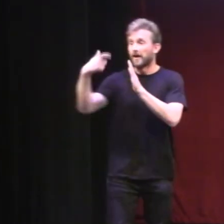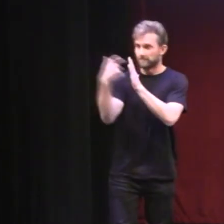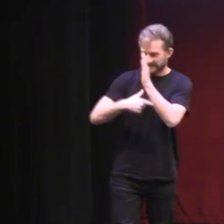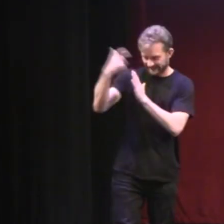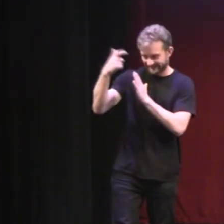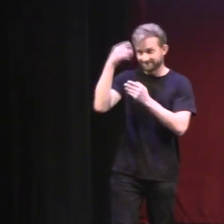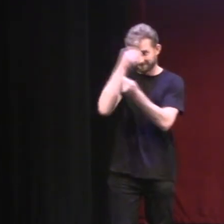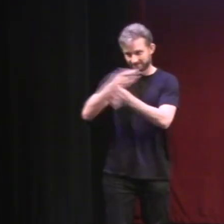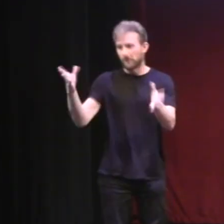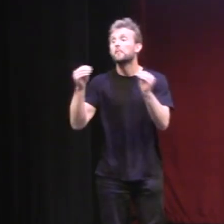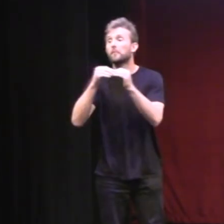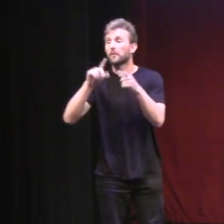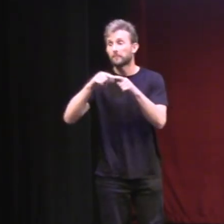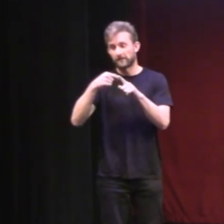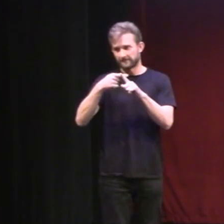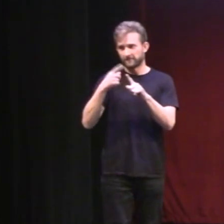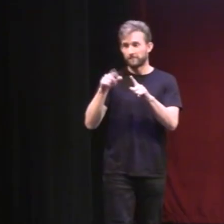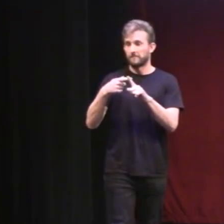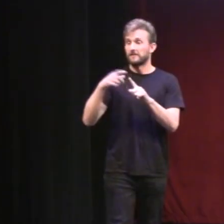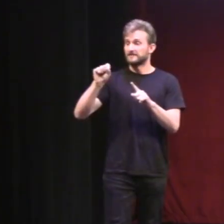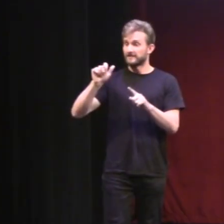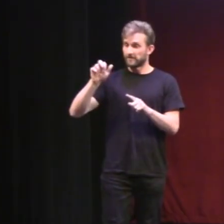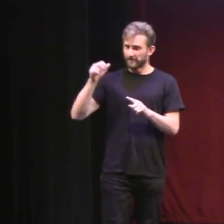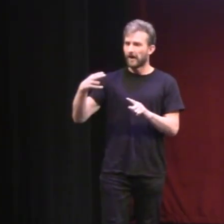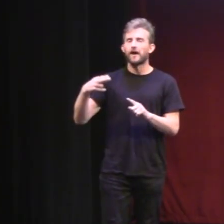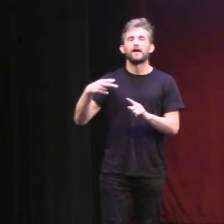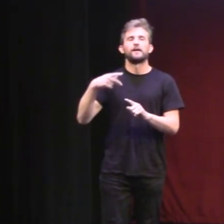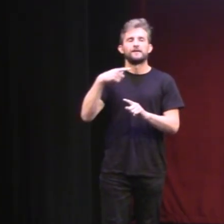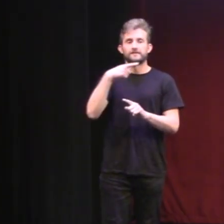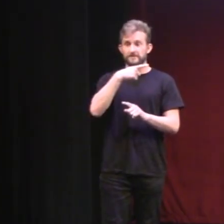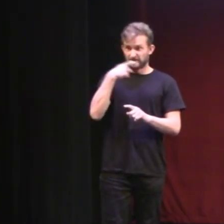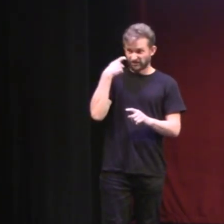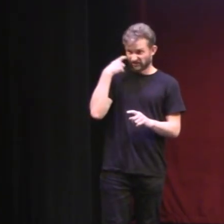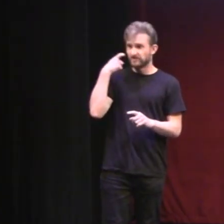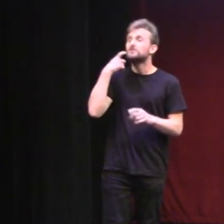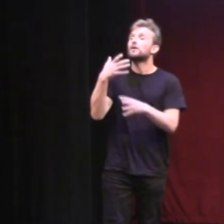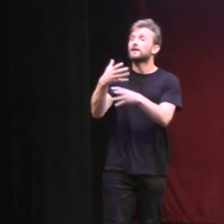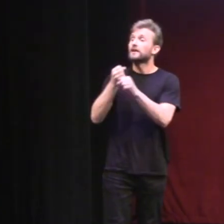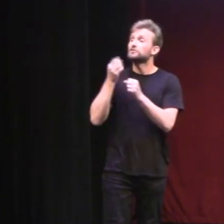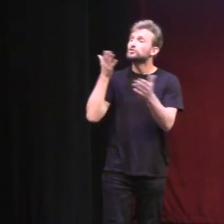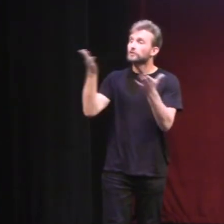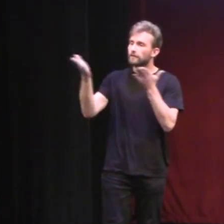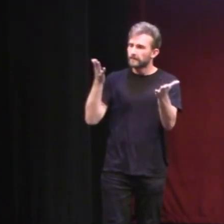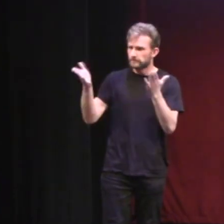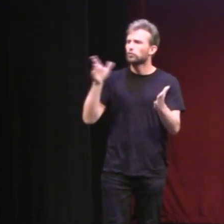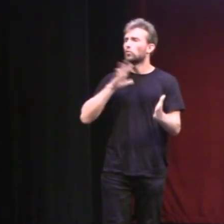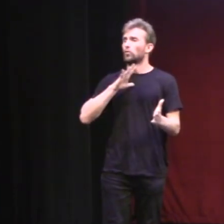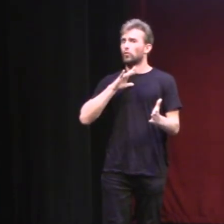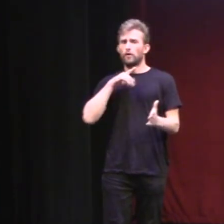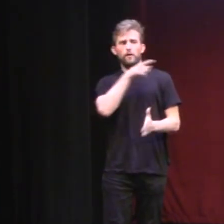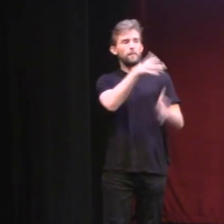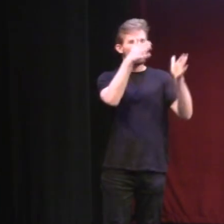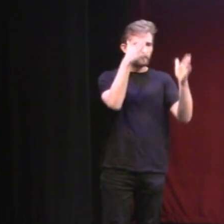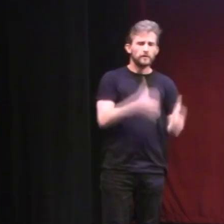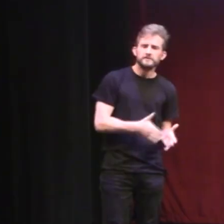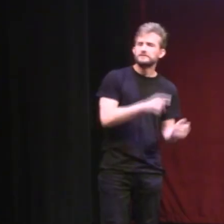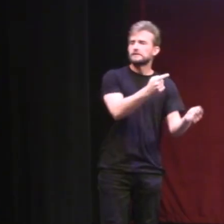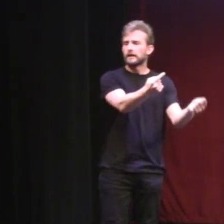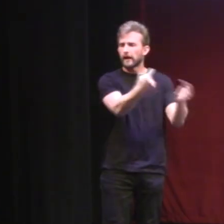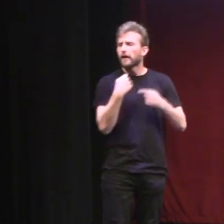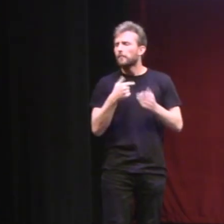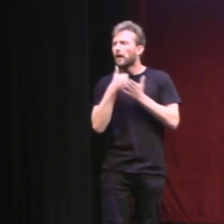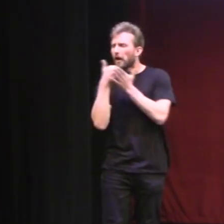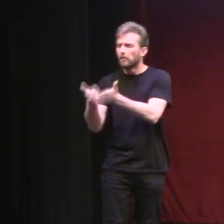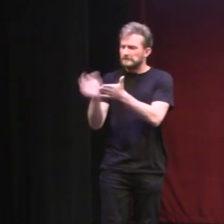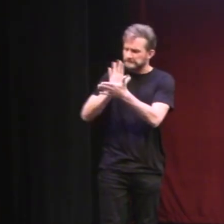services from someone in the community that was able to help her clear out enough to stay.